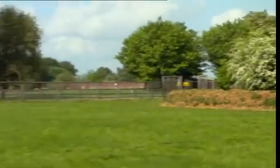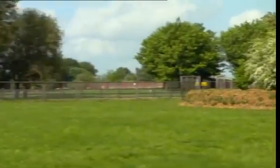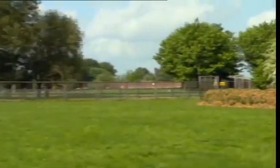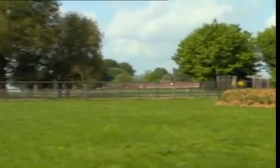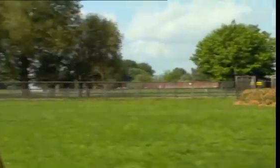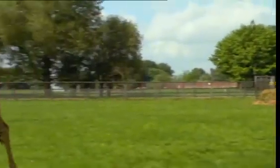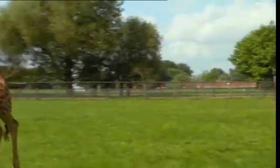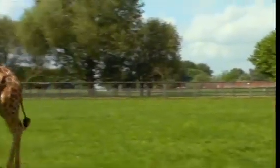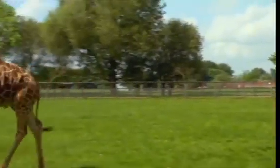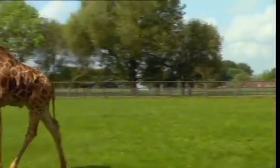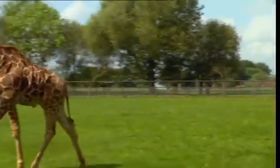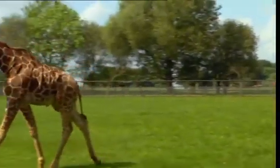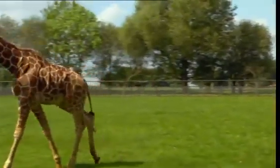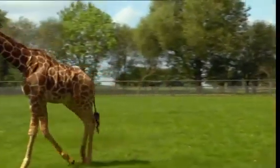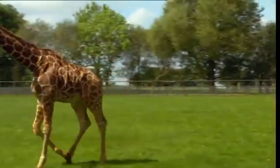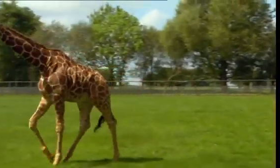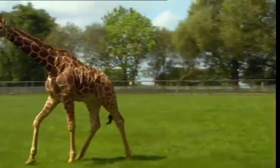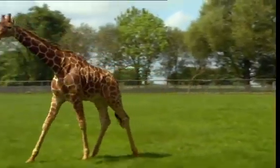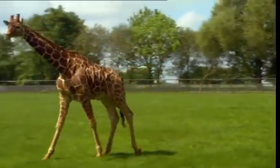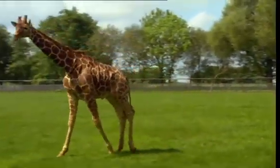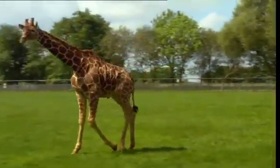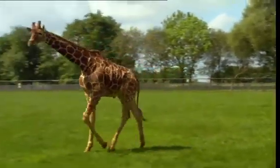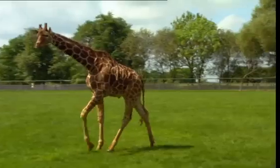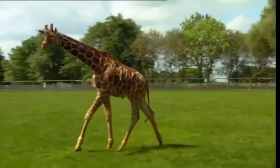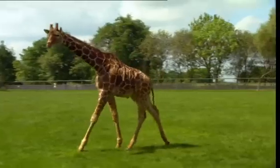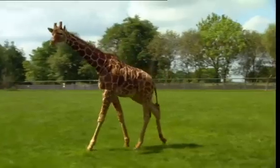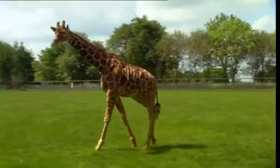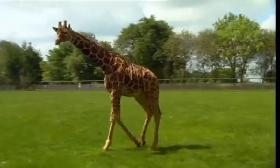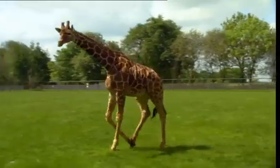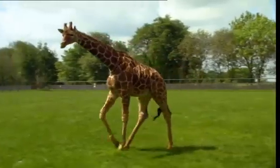here. When you see it, wave or cheer.